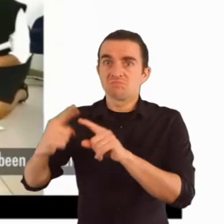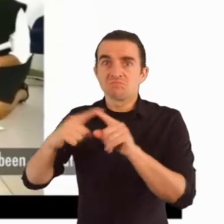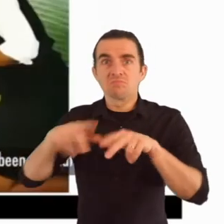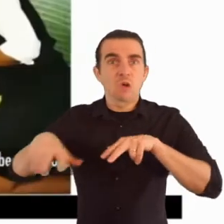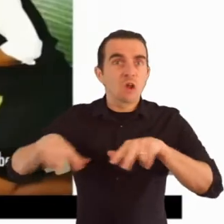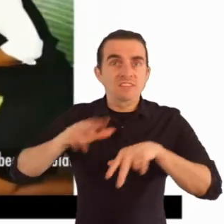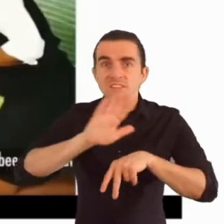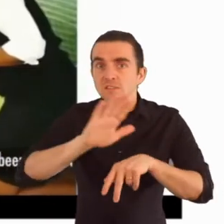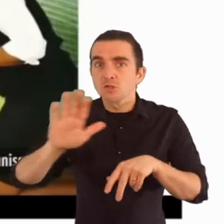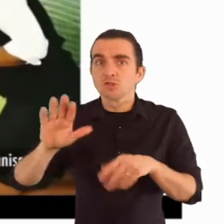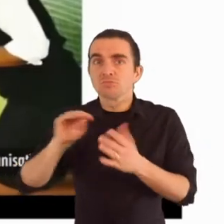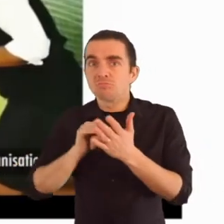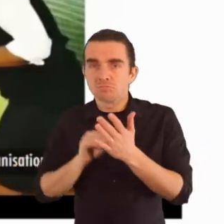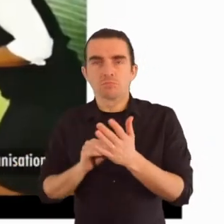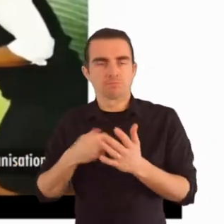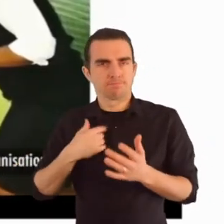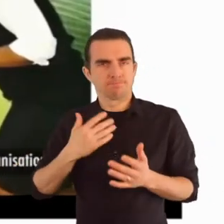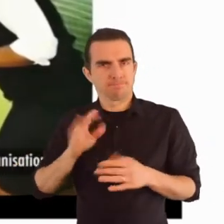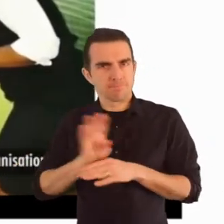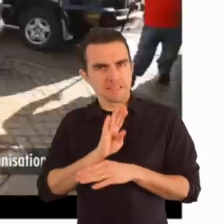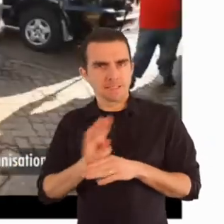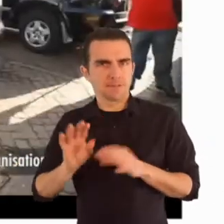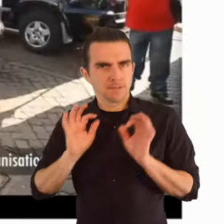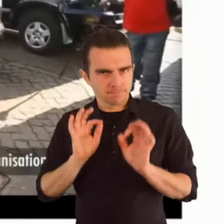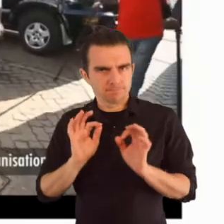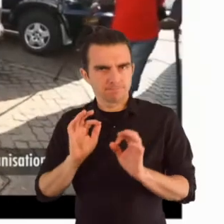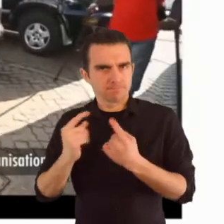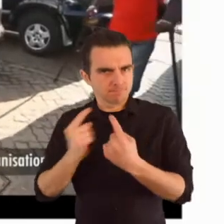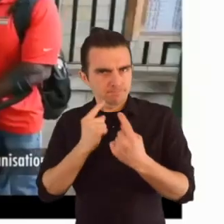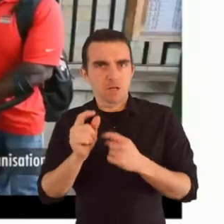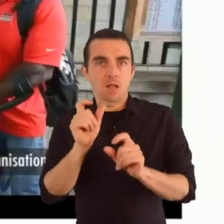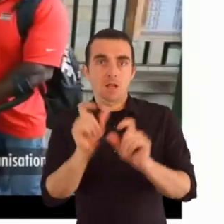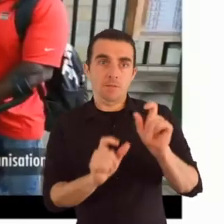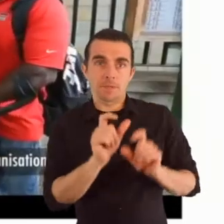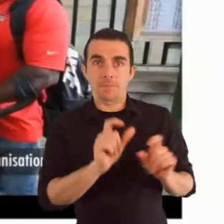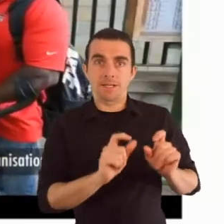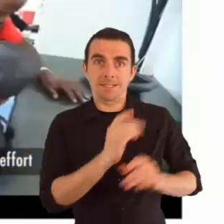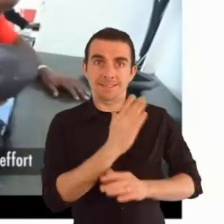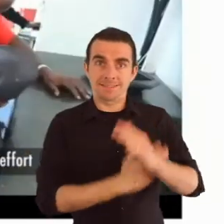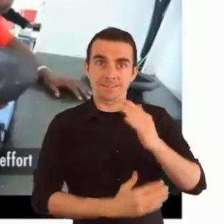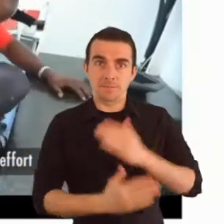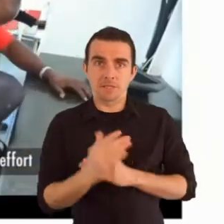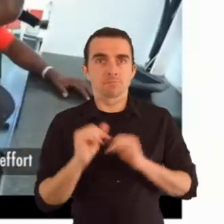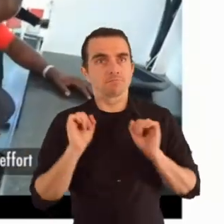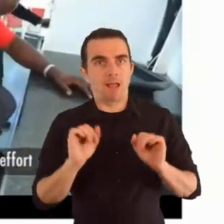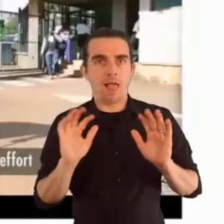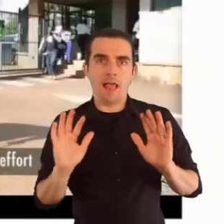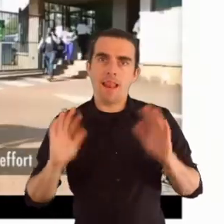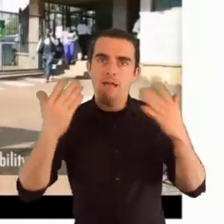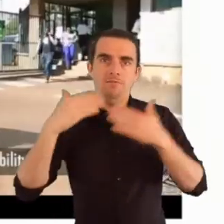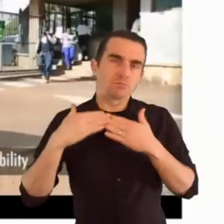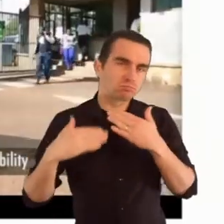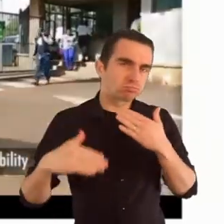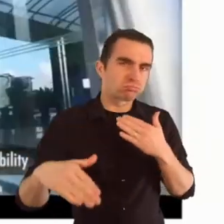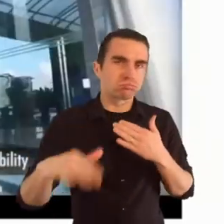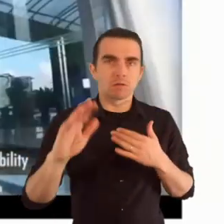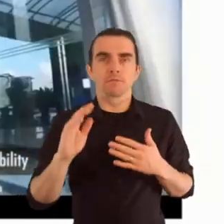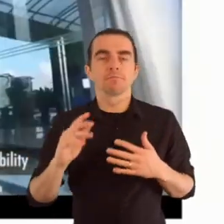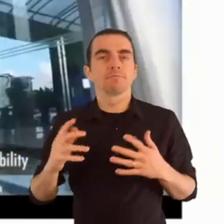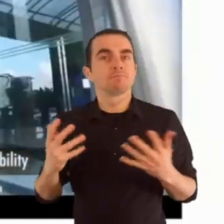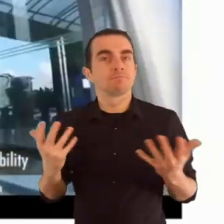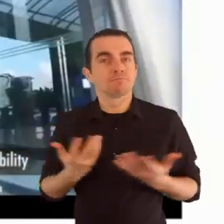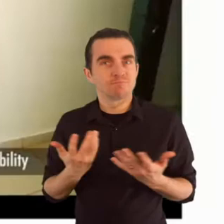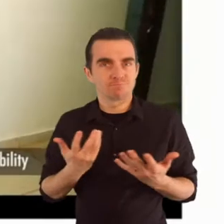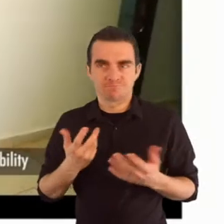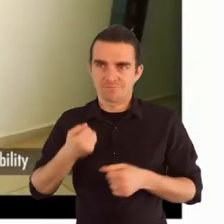been stipulated either by law or by any other organization. The business made enough effort to guarantee that persons